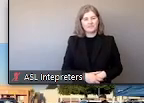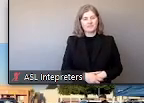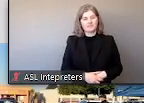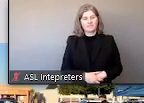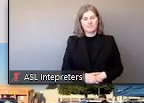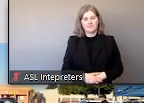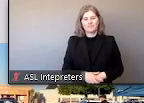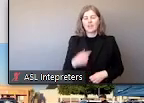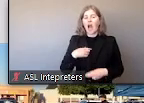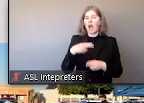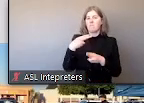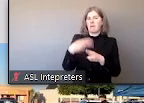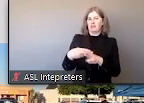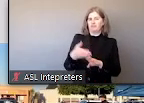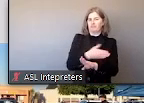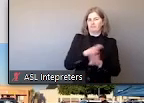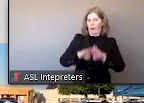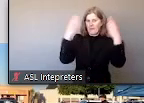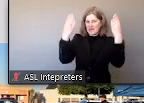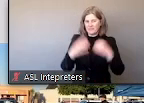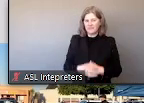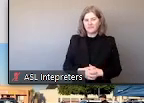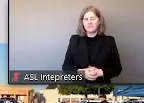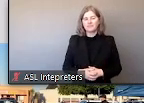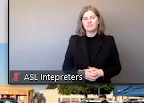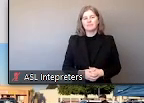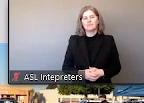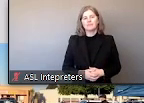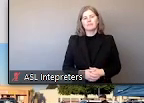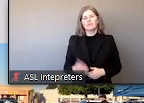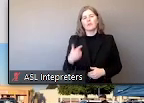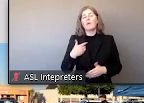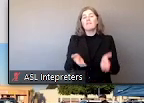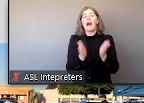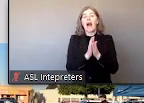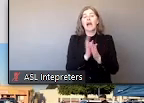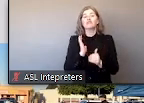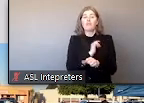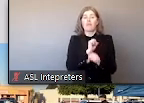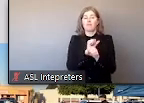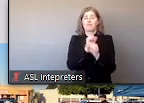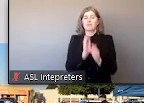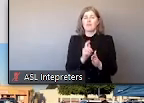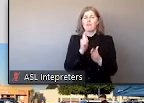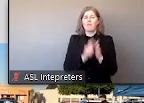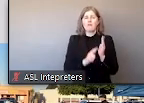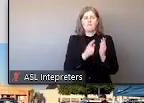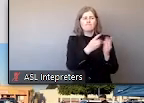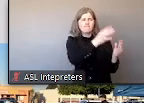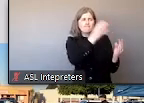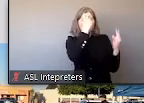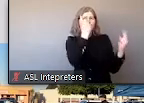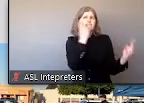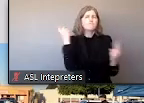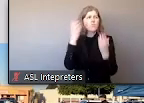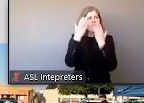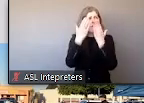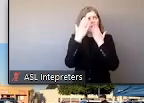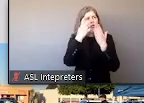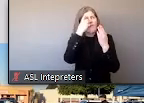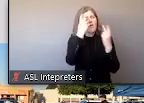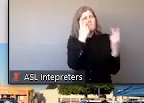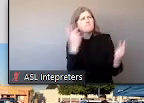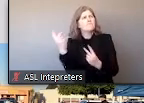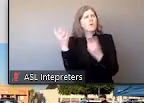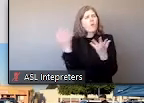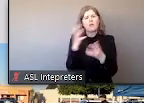I mentioned this at the beginning, but we've asked a bunch of our workers, what are some things that you're really thankful for